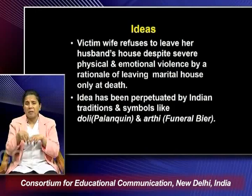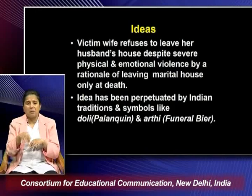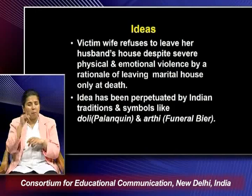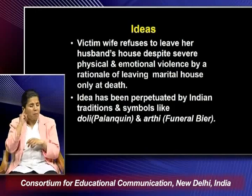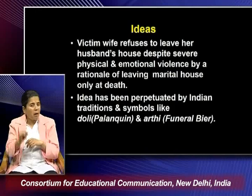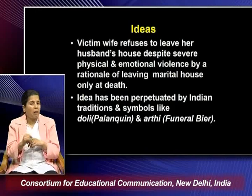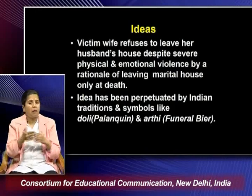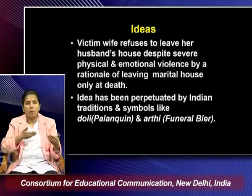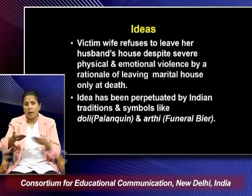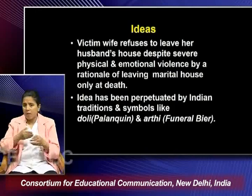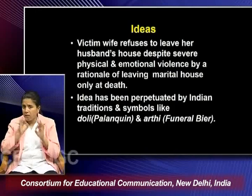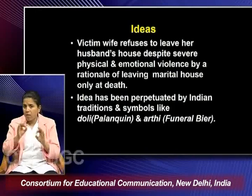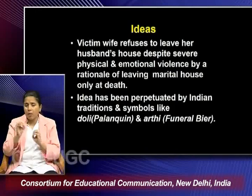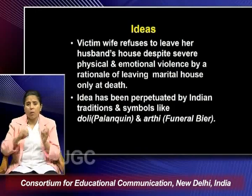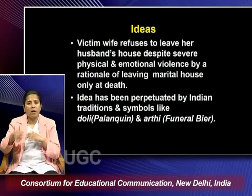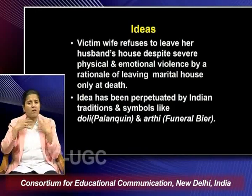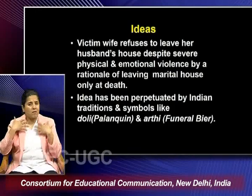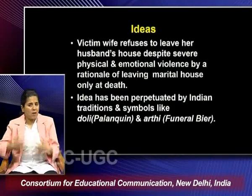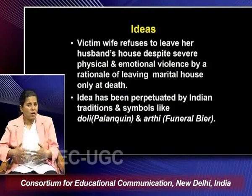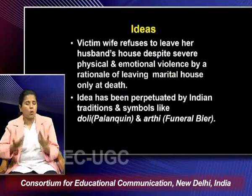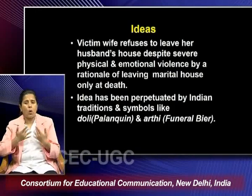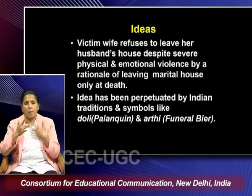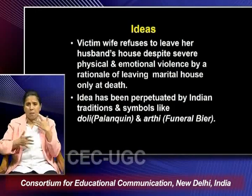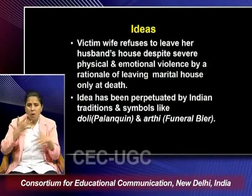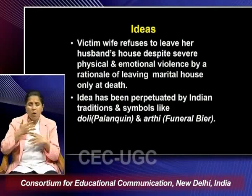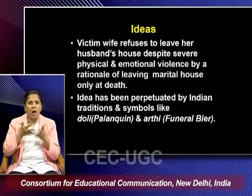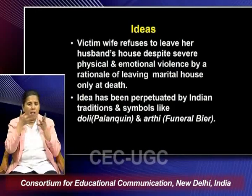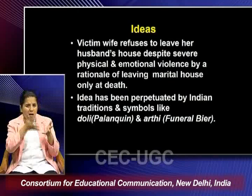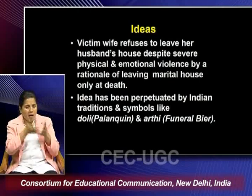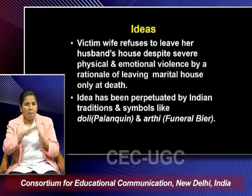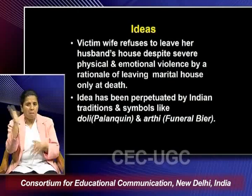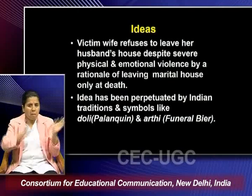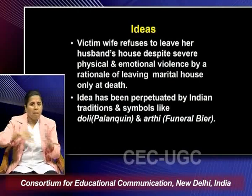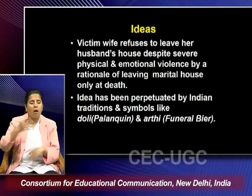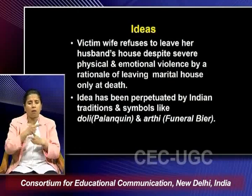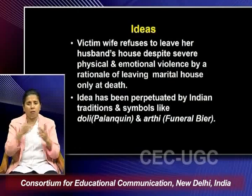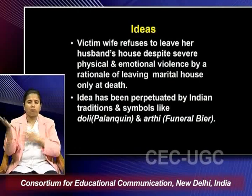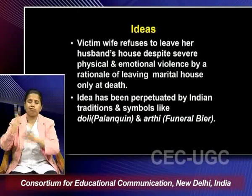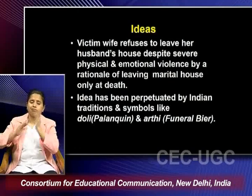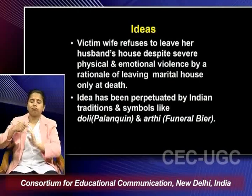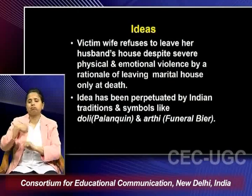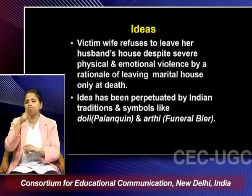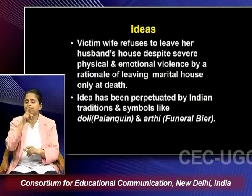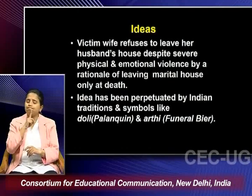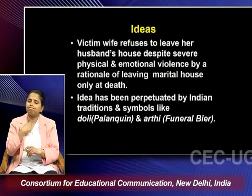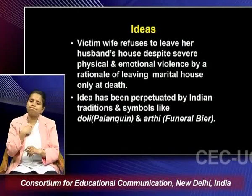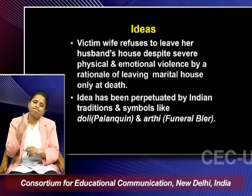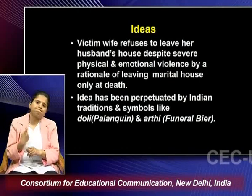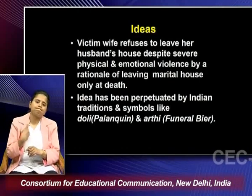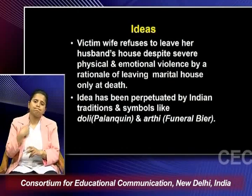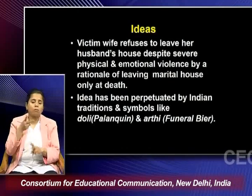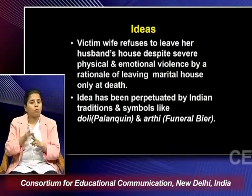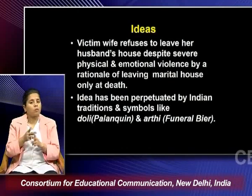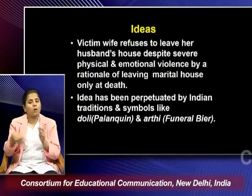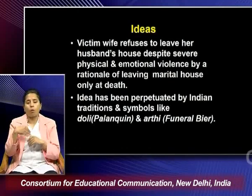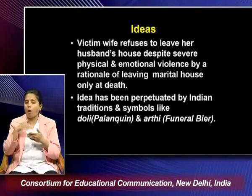manner in the framework of the physical and the emotional violence which is perpetrated on them, and but they feel that they do not